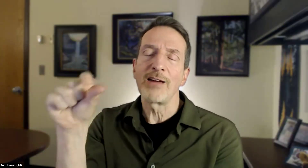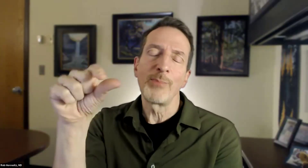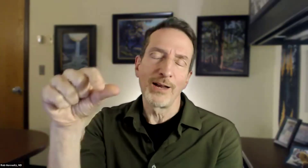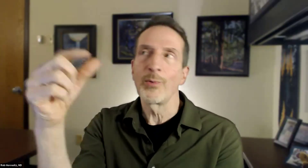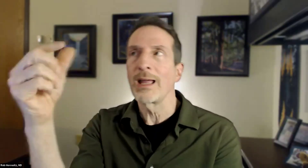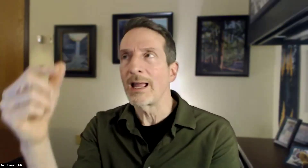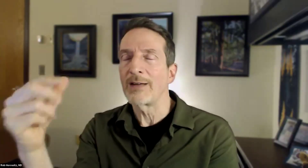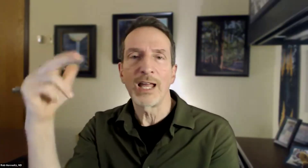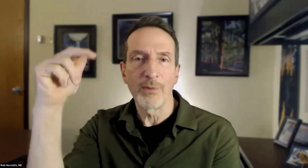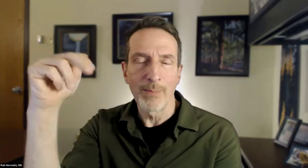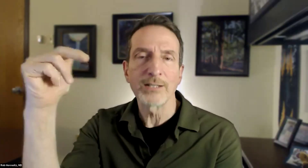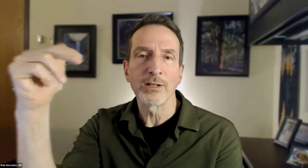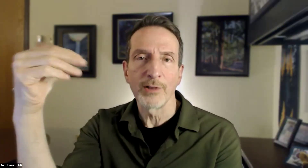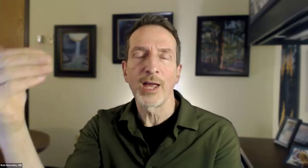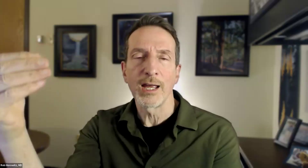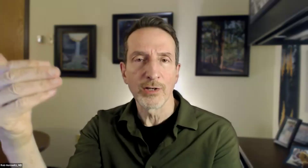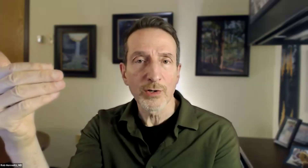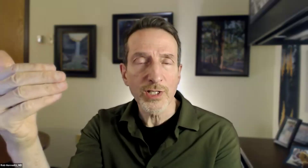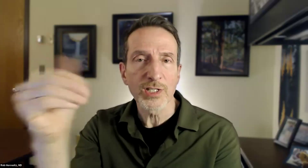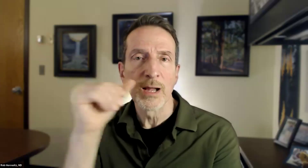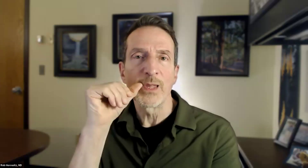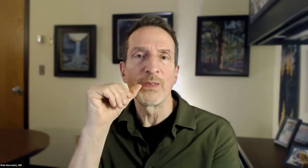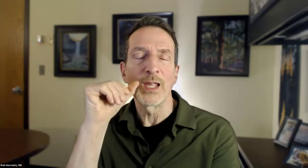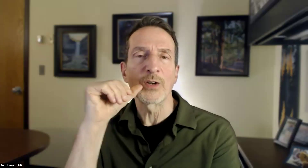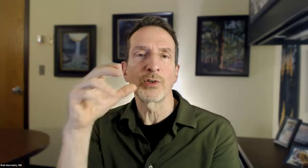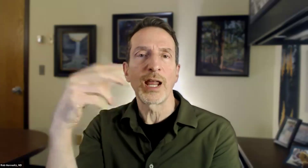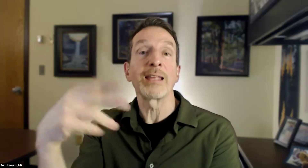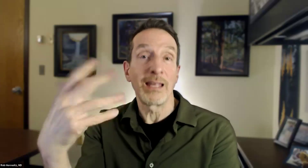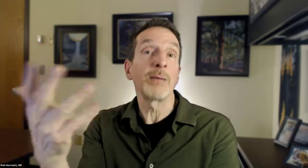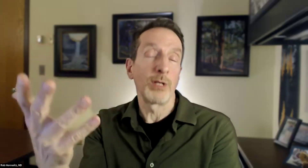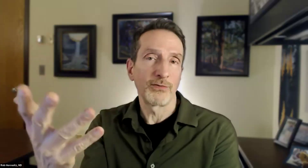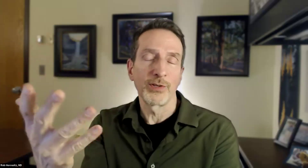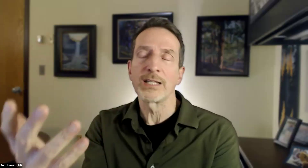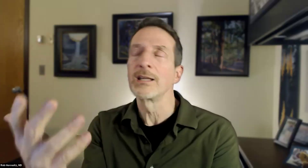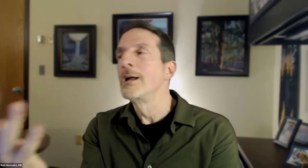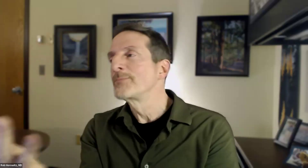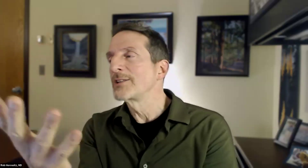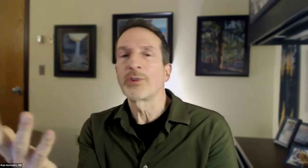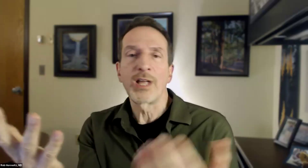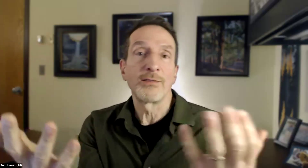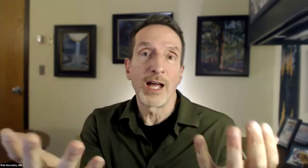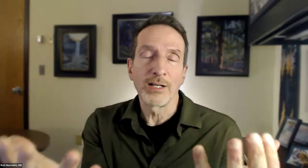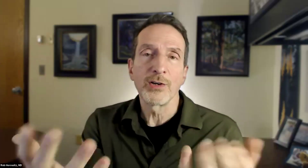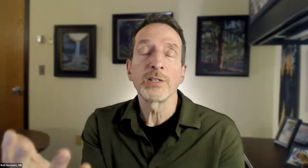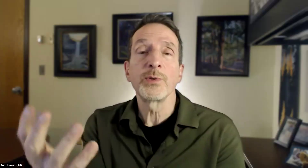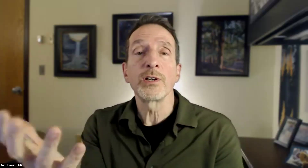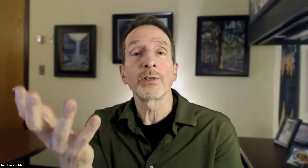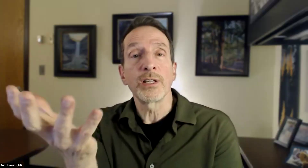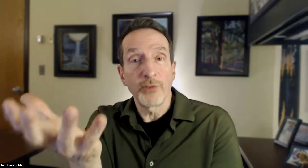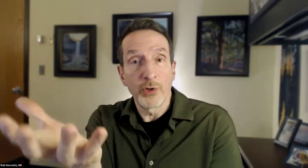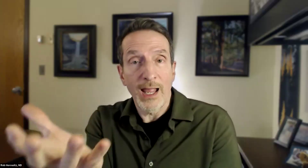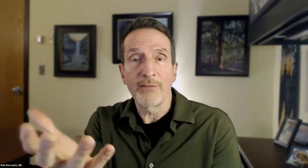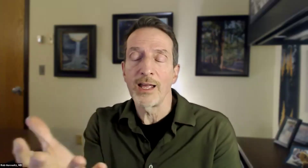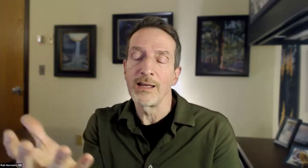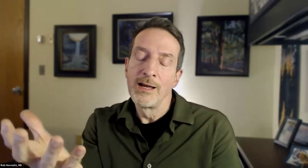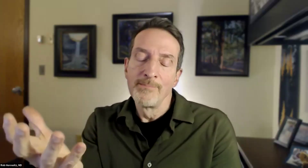have to have, by the way, I have to have a mental health diagnosis in there so that I can bill for this. And so the kind of diagnosis we are,